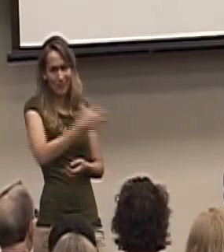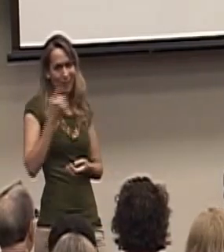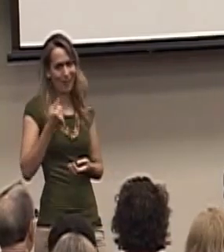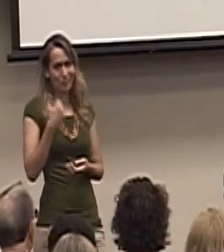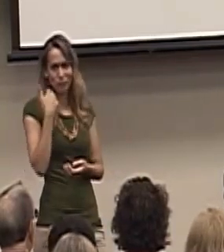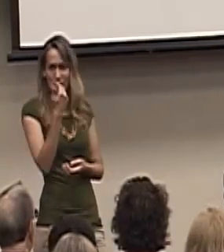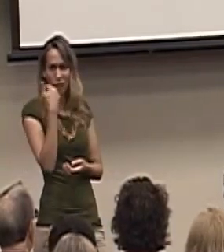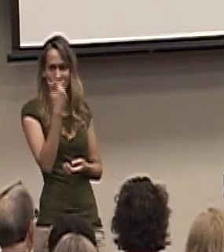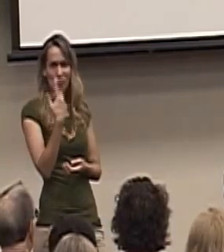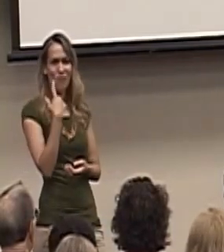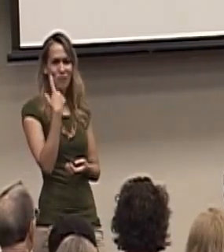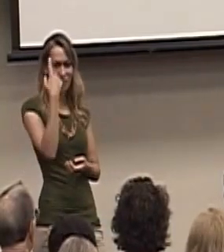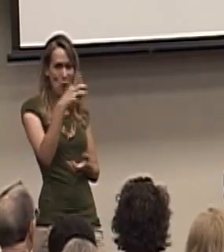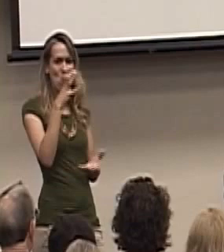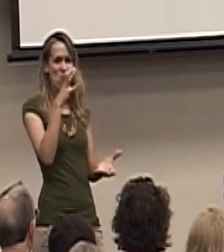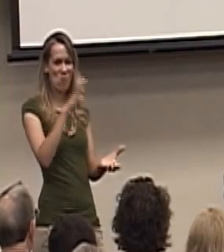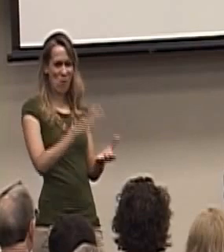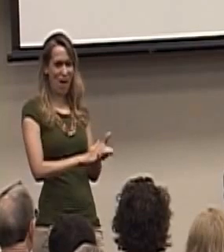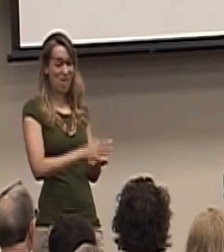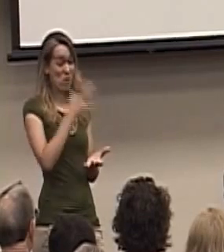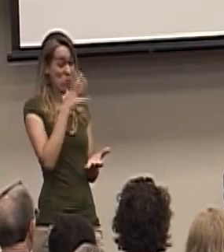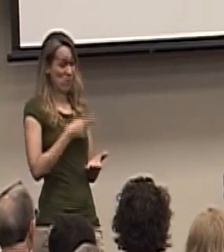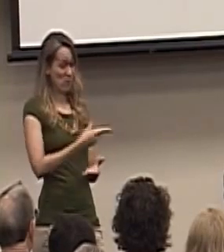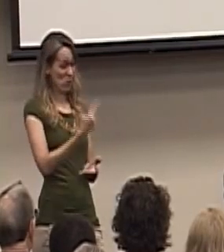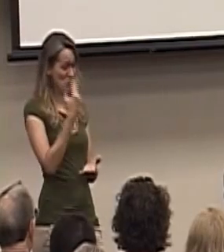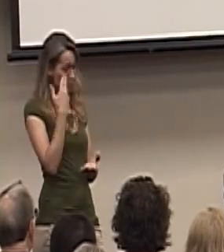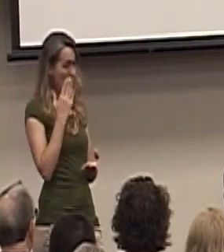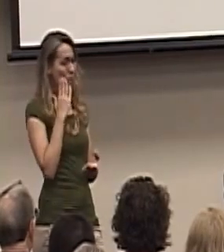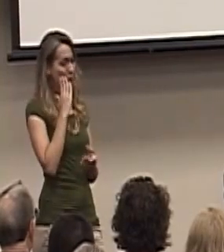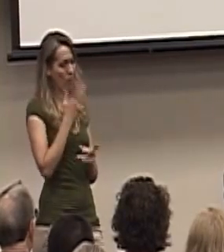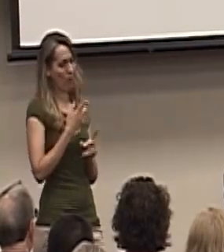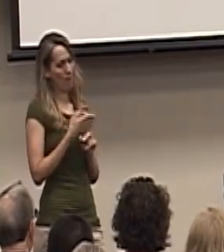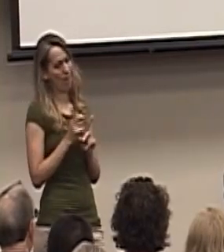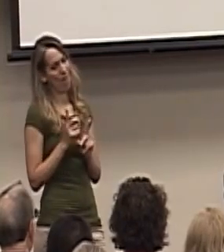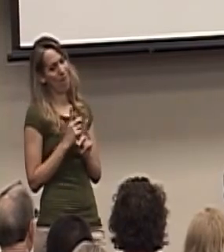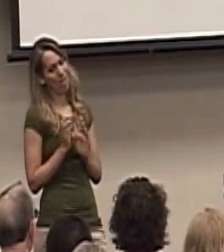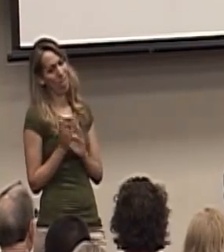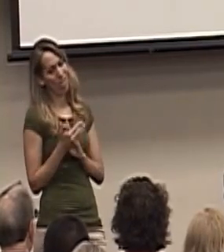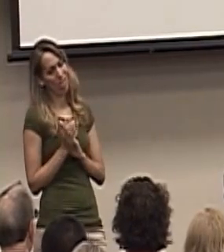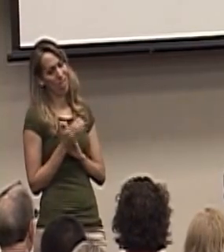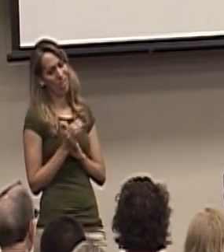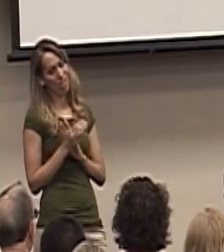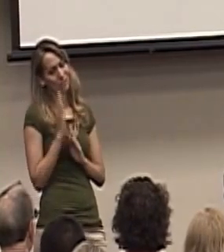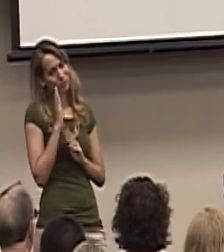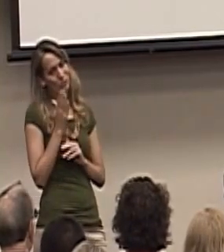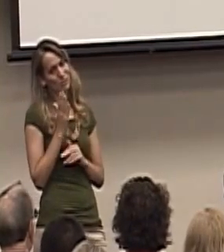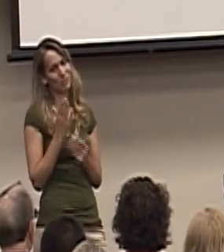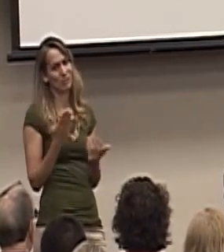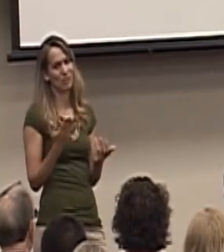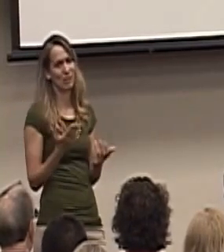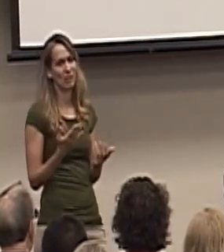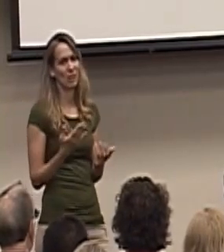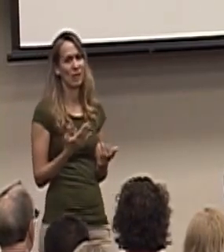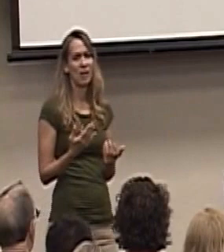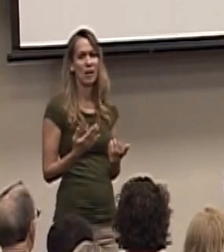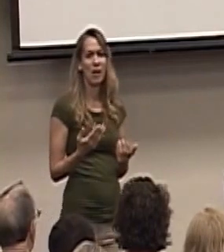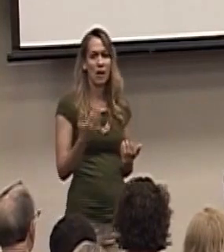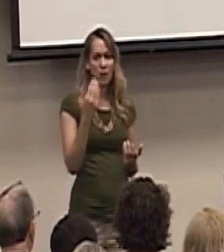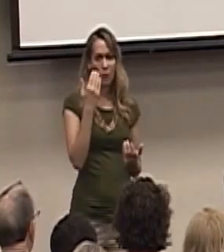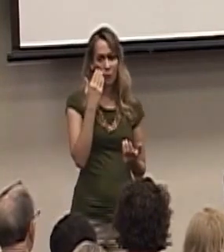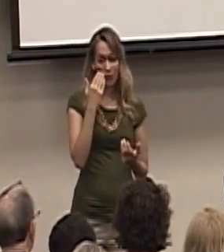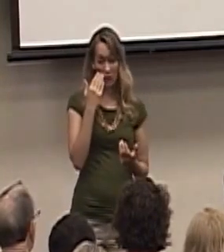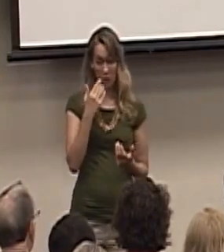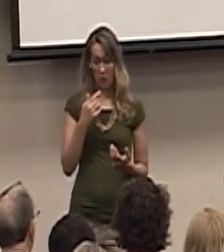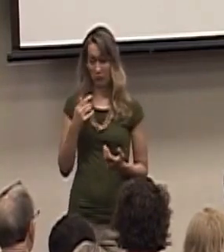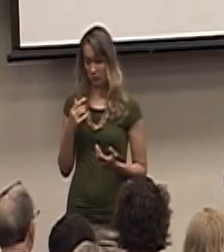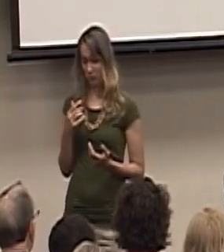harlot for a wife, somebody who you know is going to probably go down this path again. We don't know that he replies, but we do know that he complies,